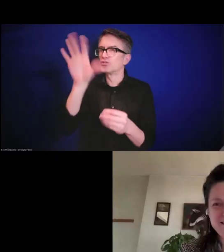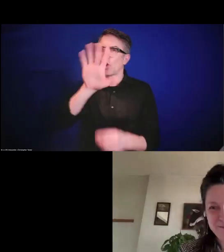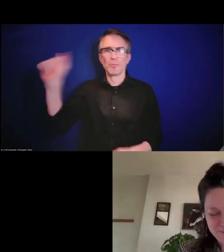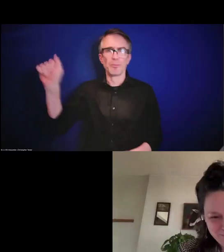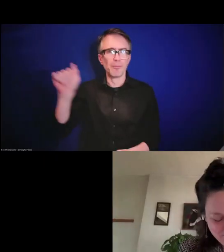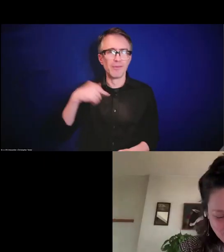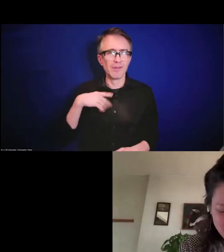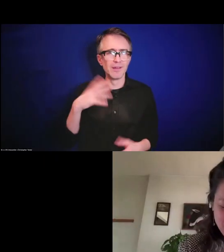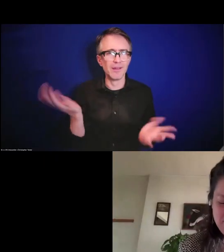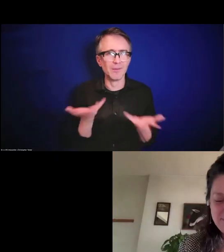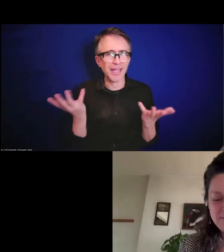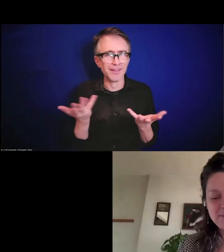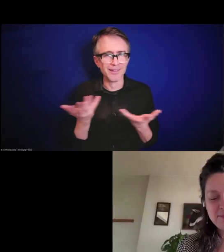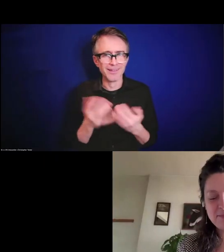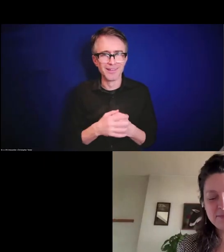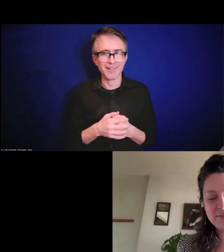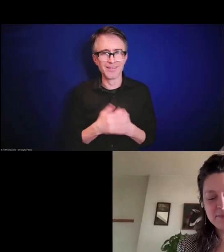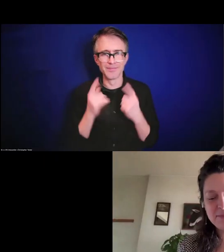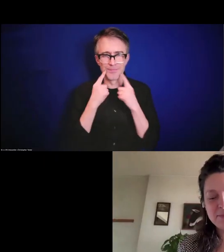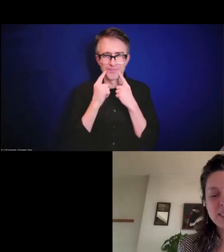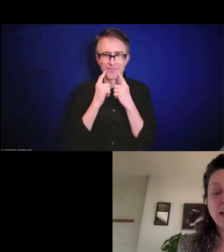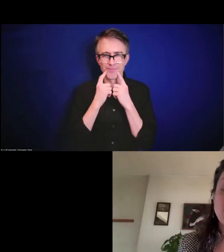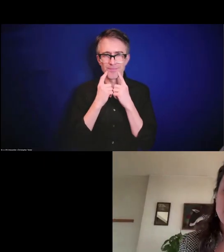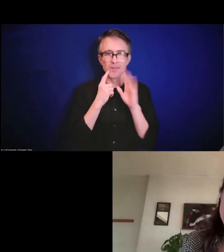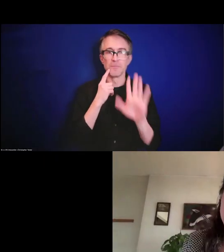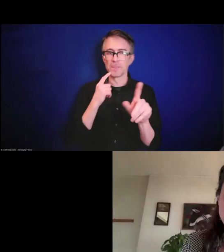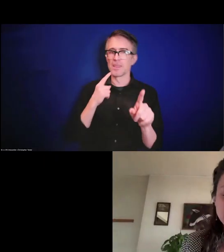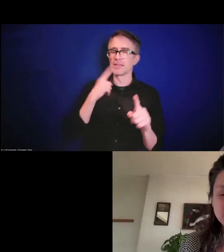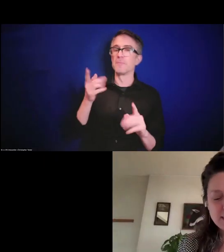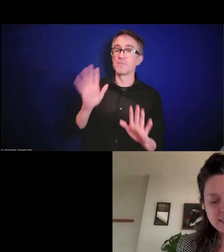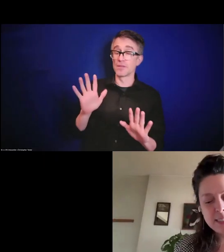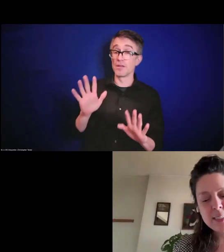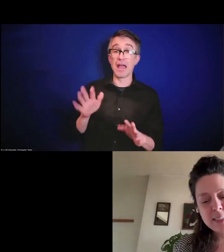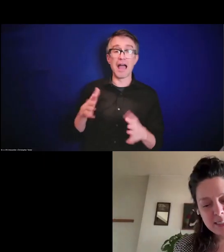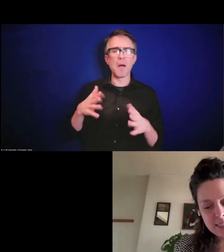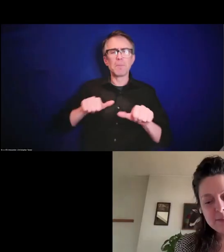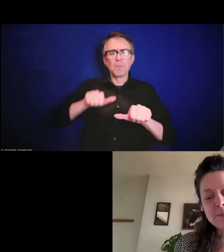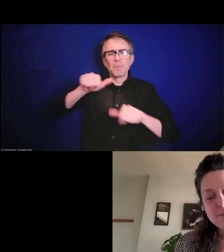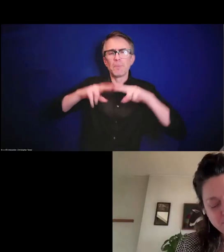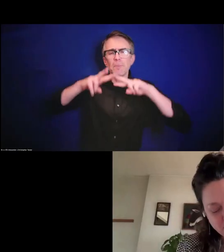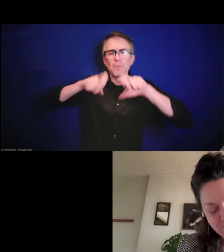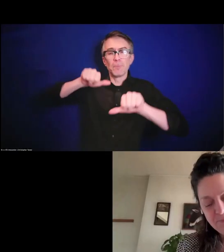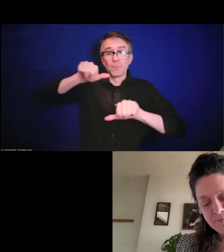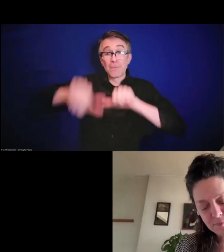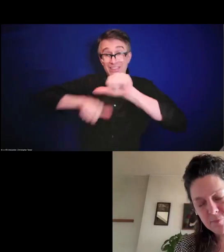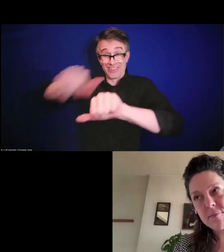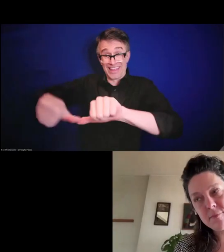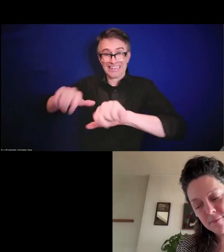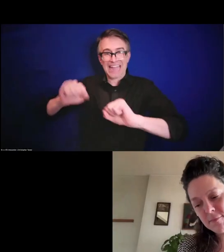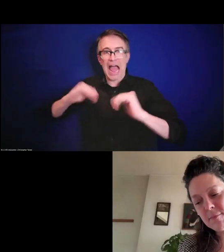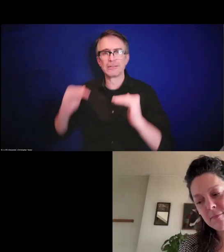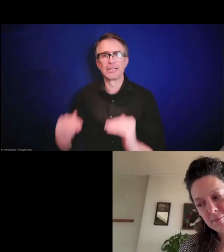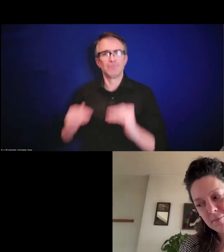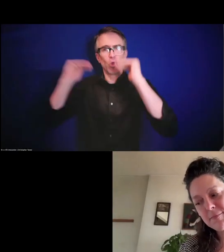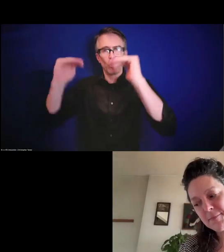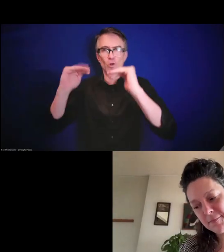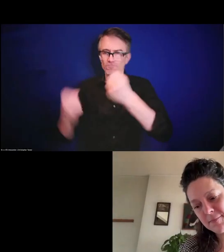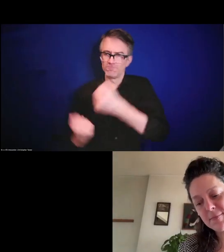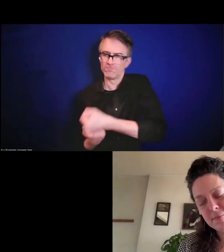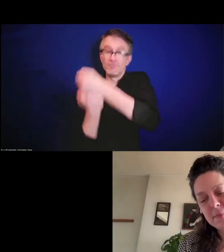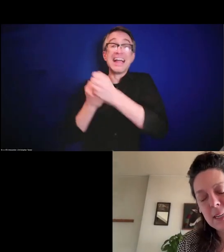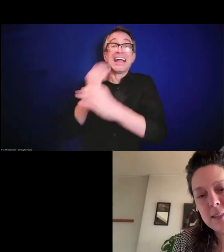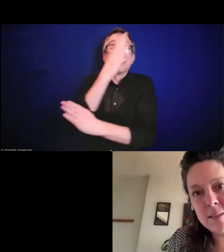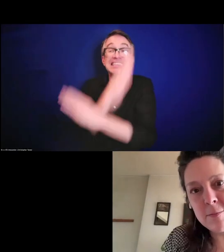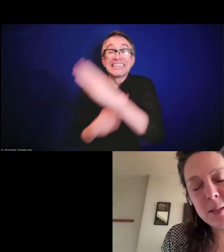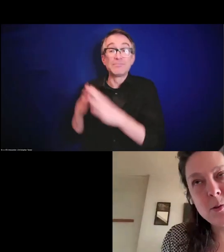sure. Are there any methods for improving disability or in intersectional representation more broadly in existing population data